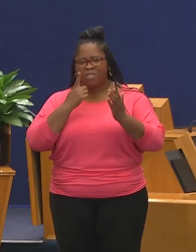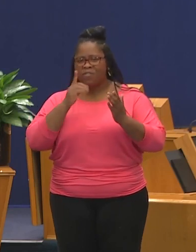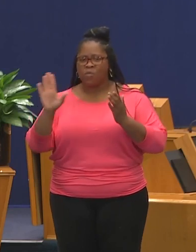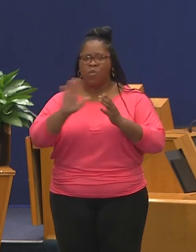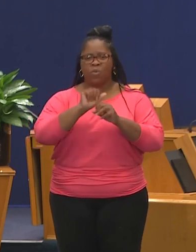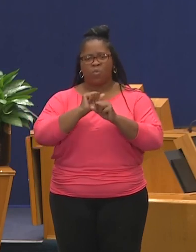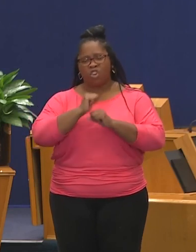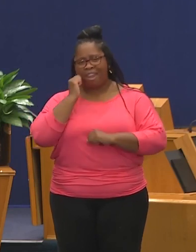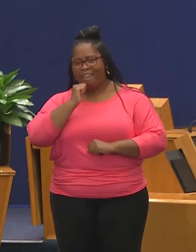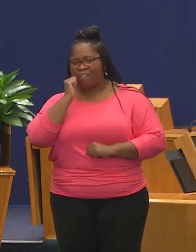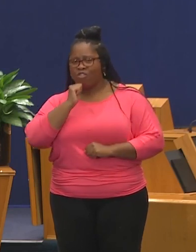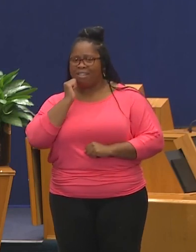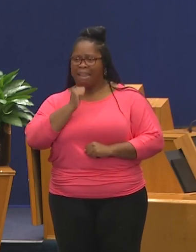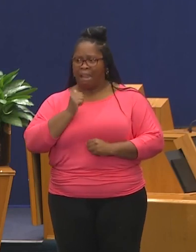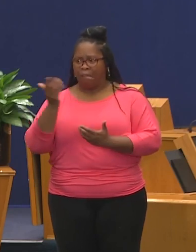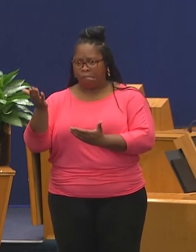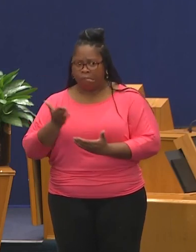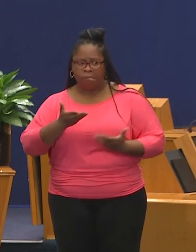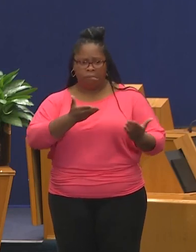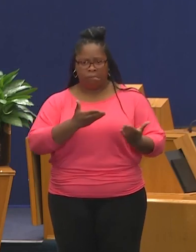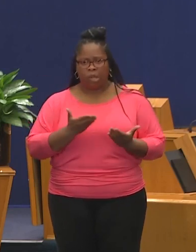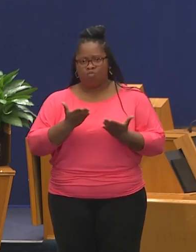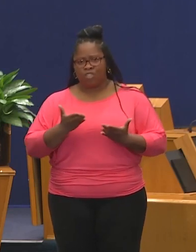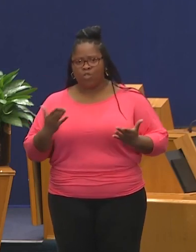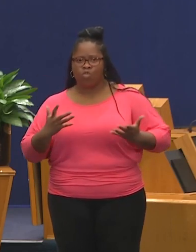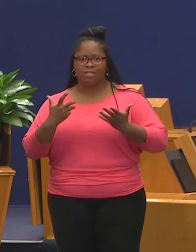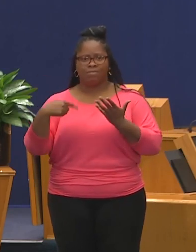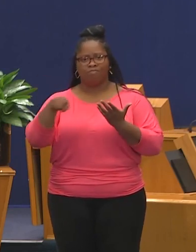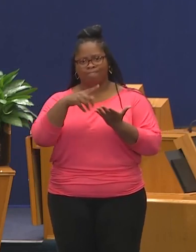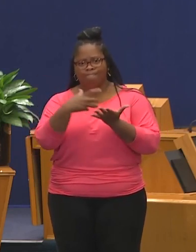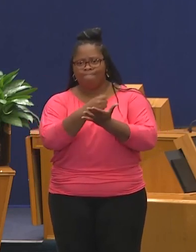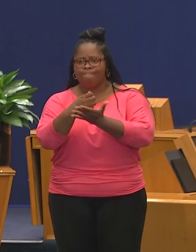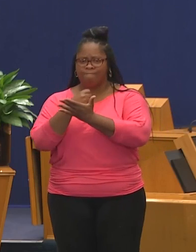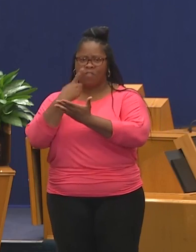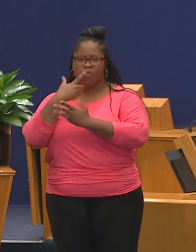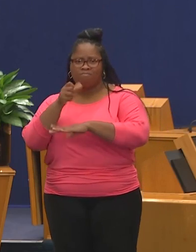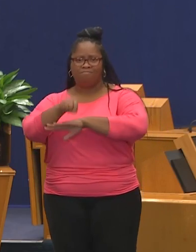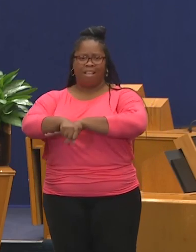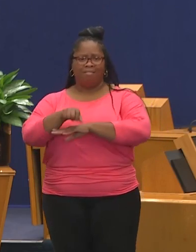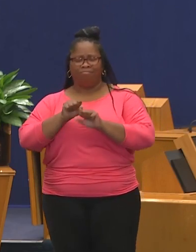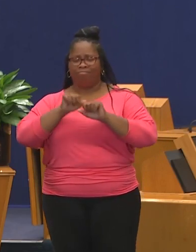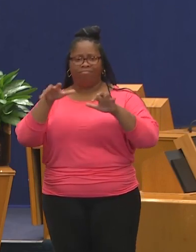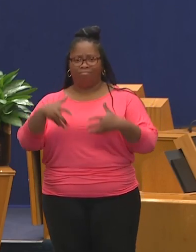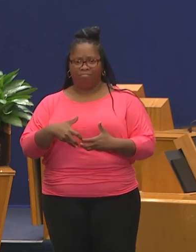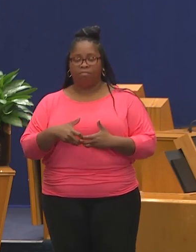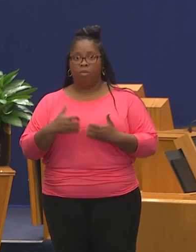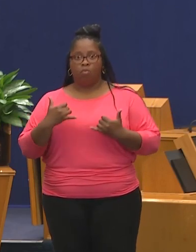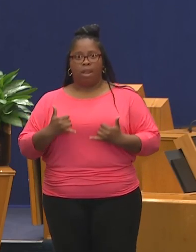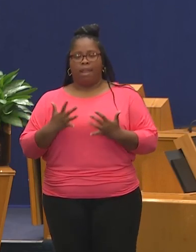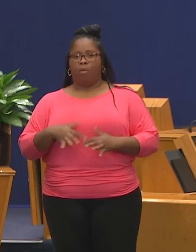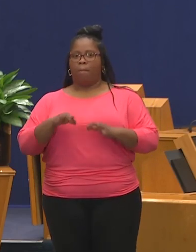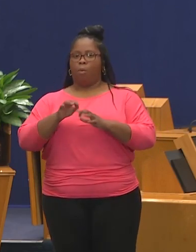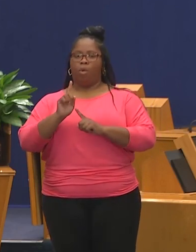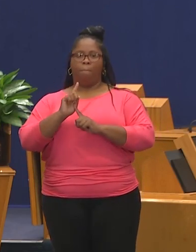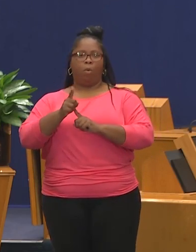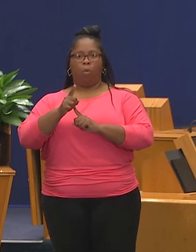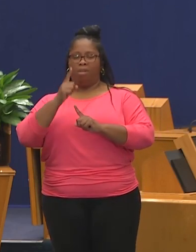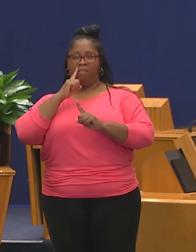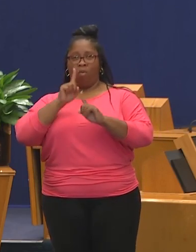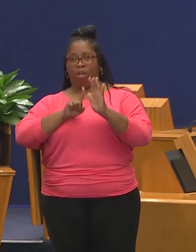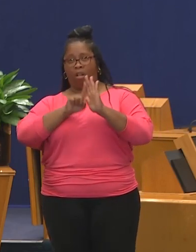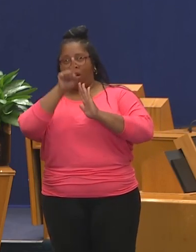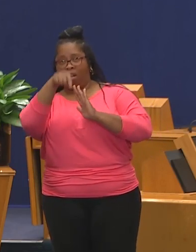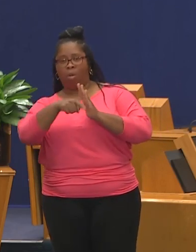the resources to bear to be able to combat this pandemic. We are at a critical moment in the trajectory of